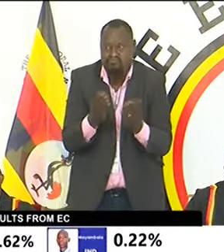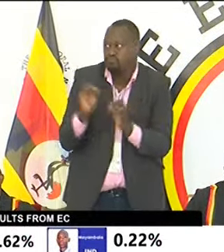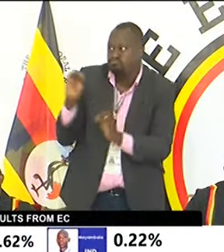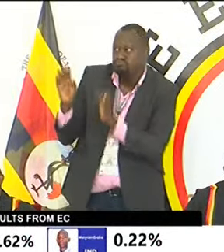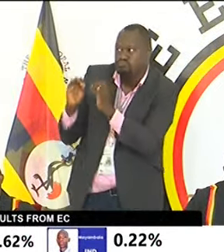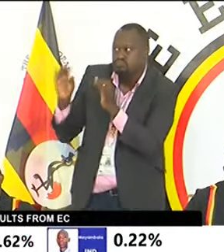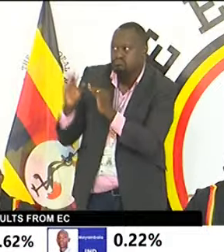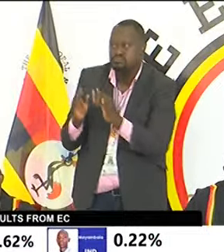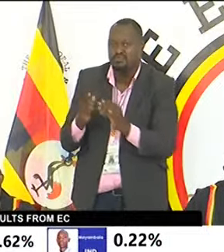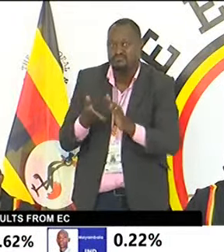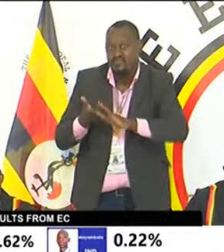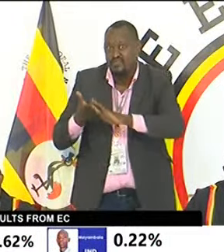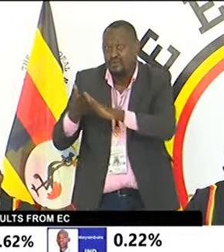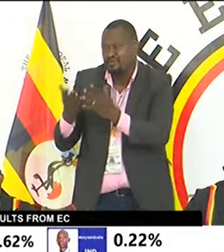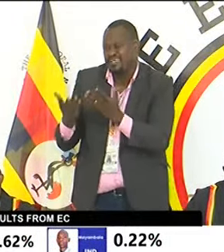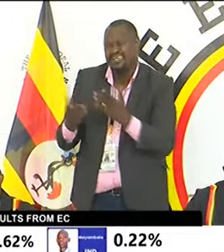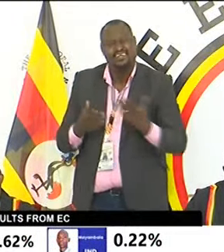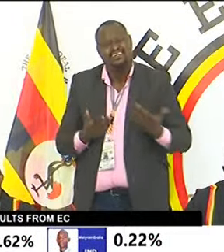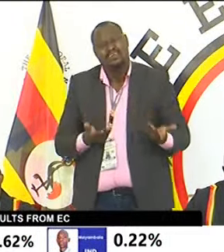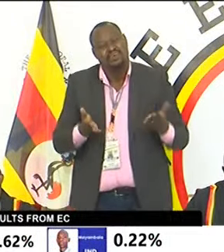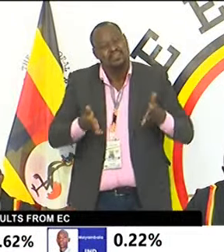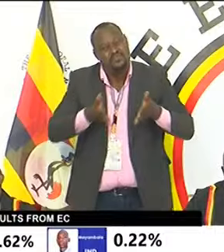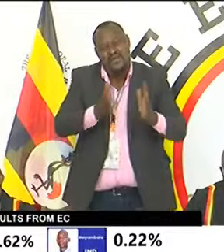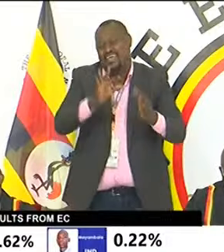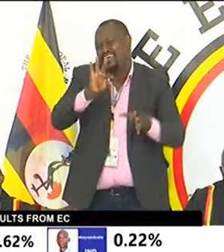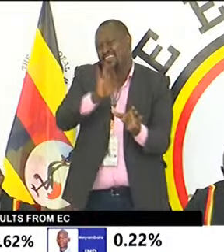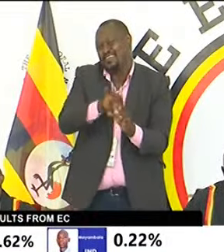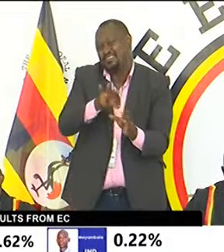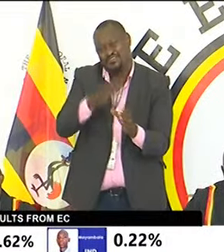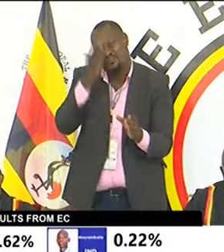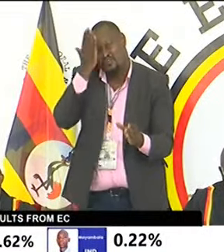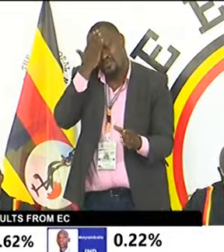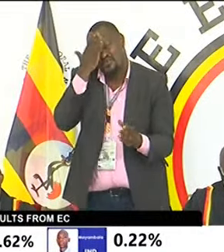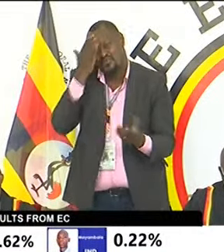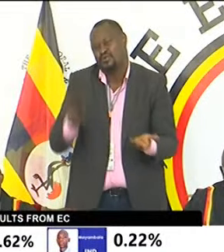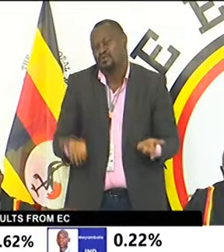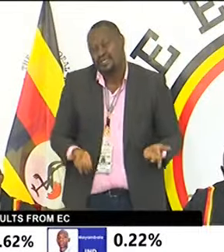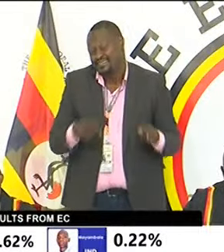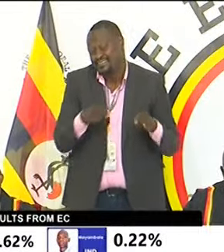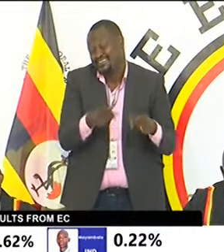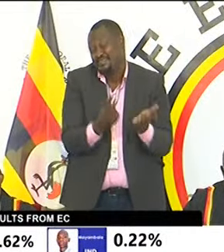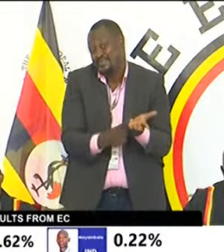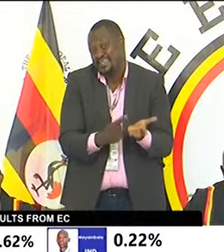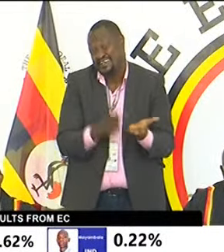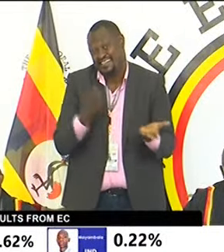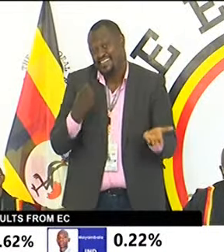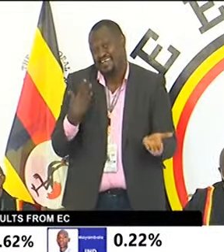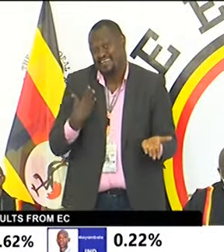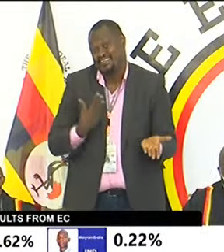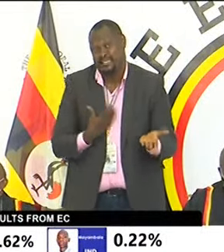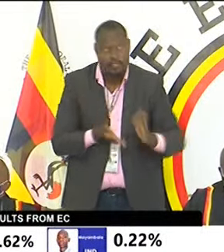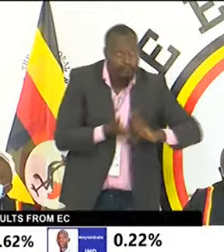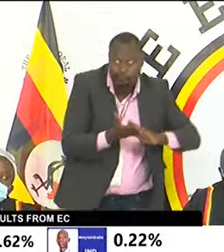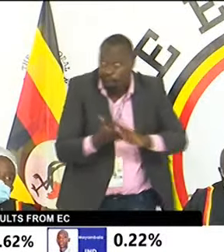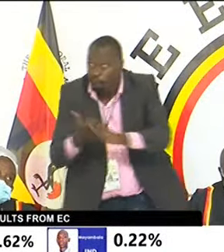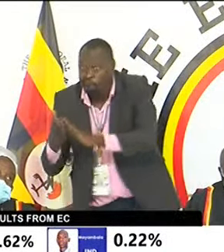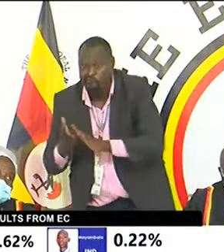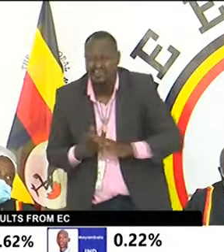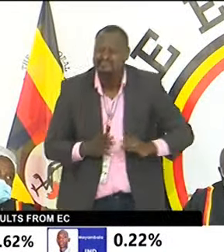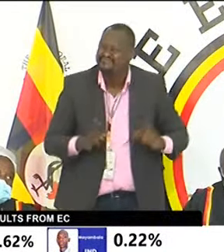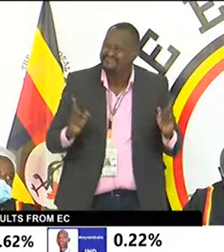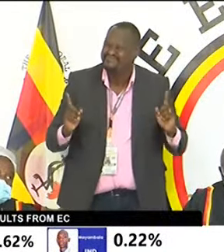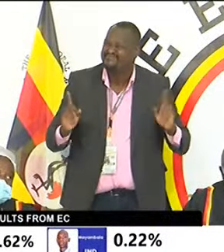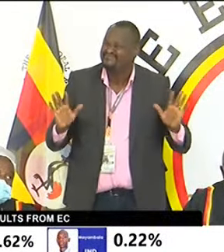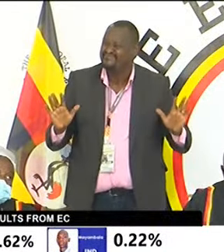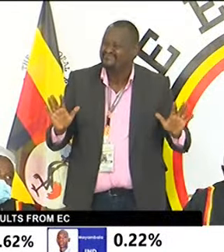you see, elections being what they are, particularly in this country, you don't want to rush things